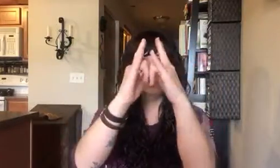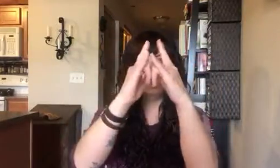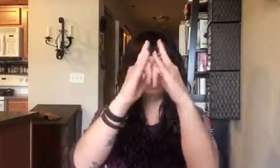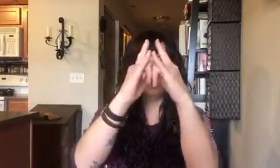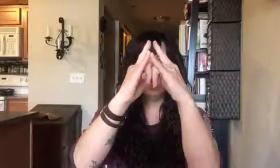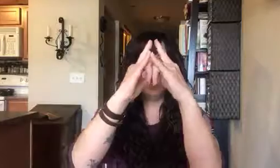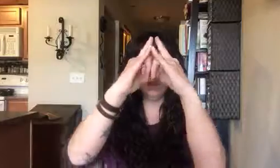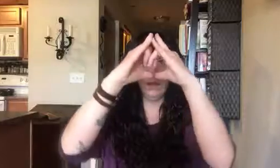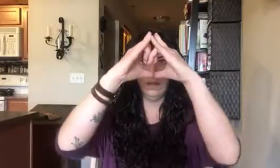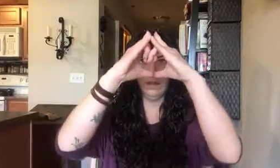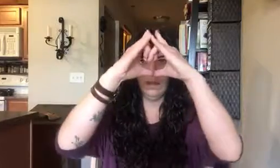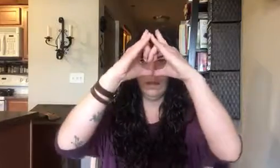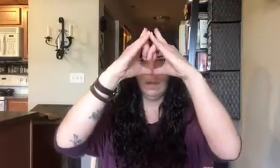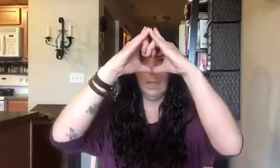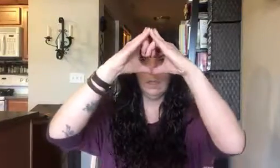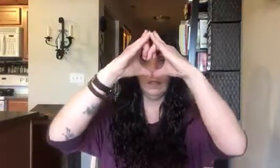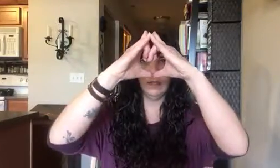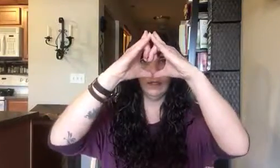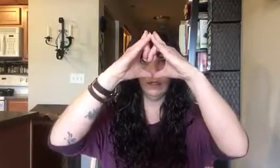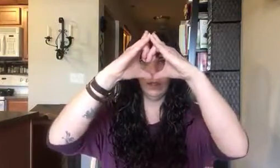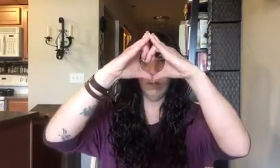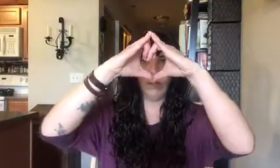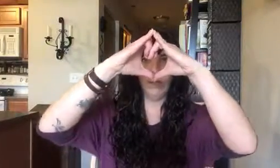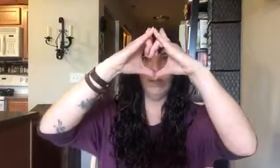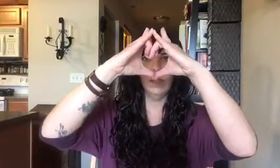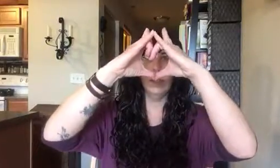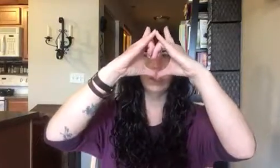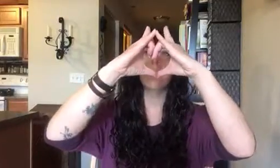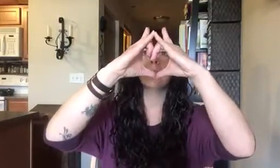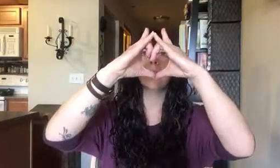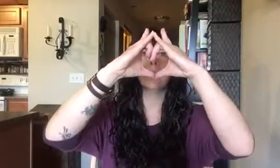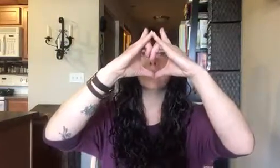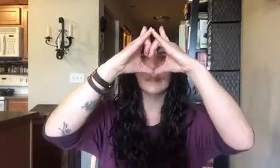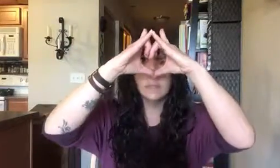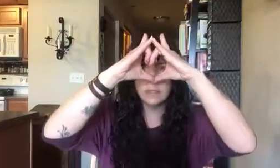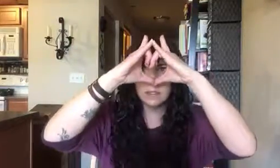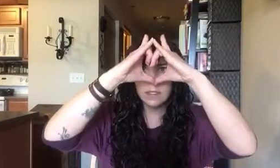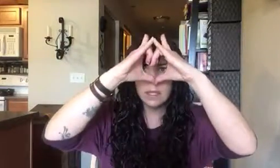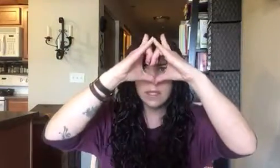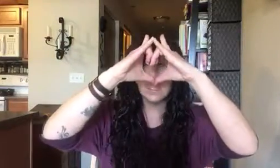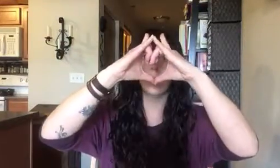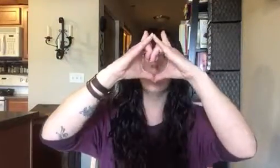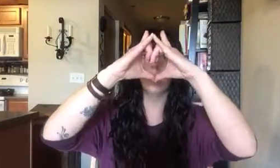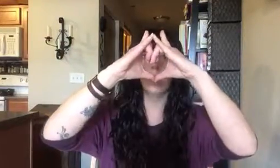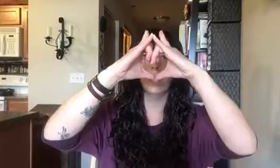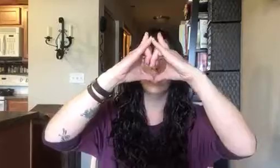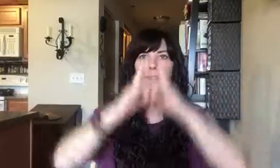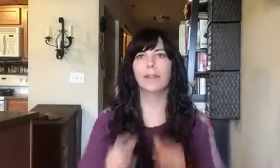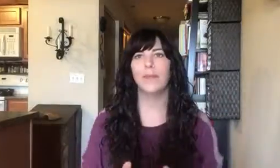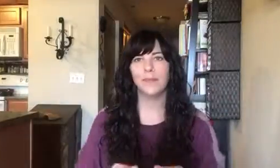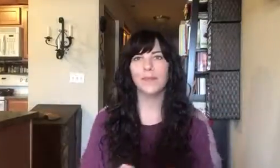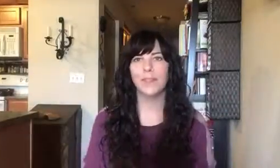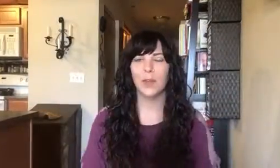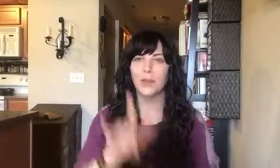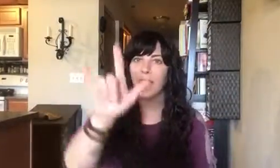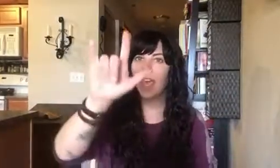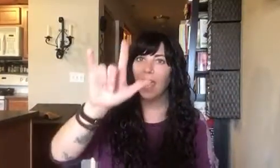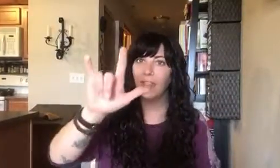hands together, it makes the shape of a little heart in the center there. Yeah. So I love